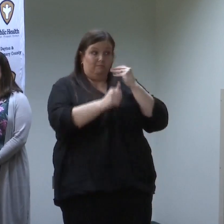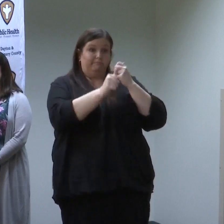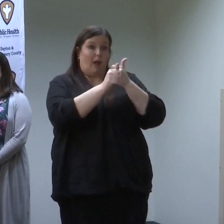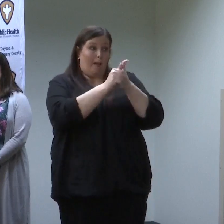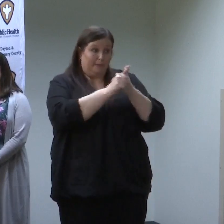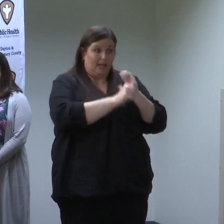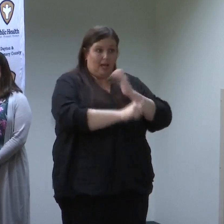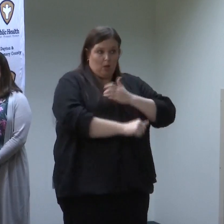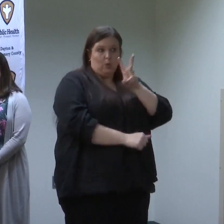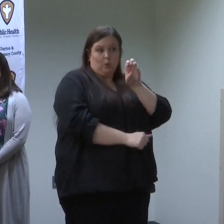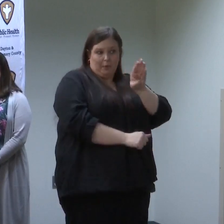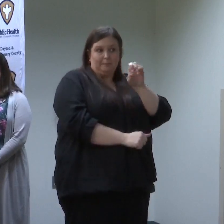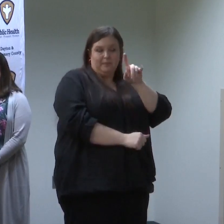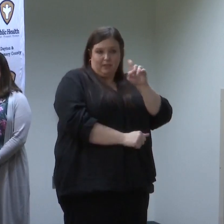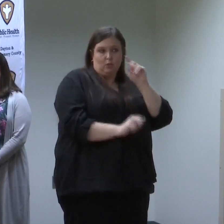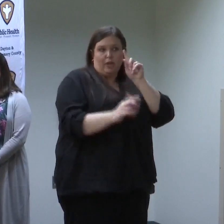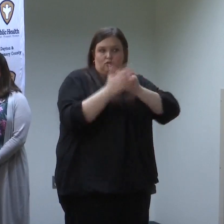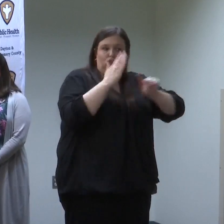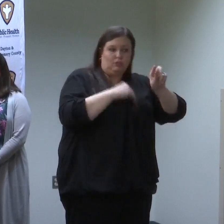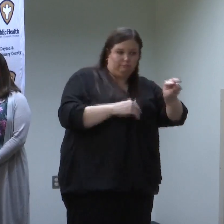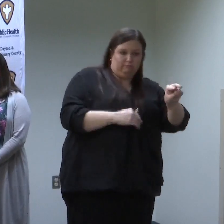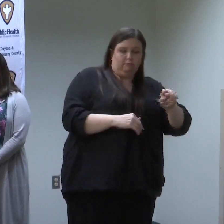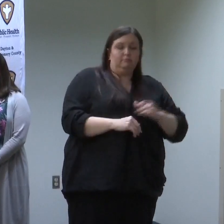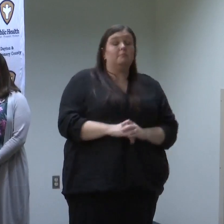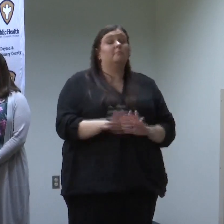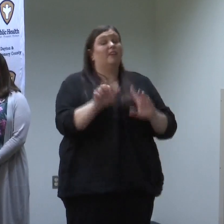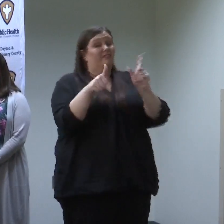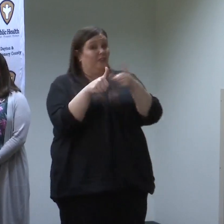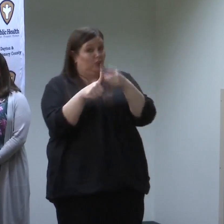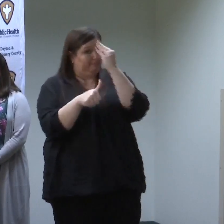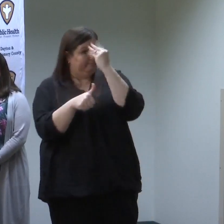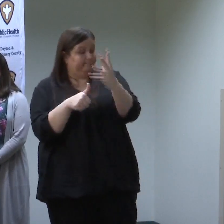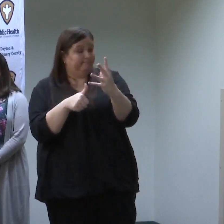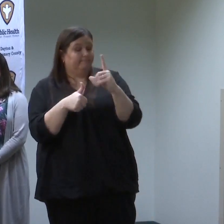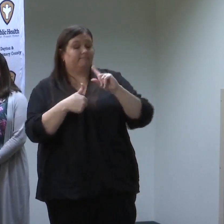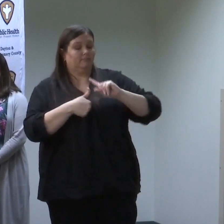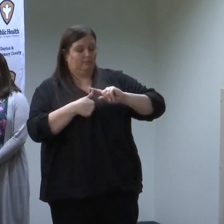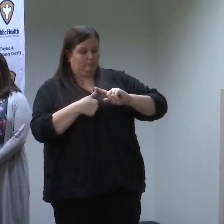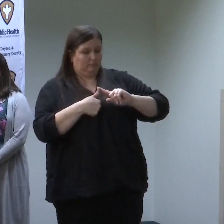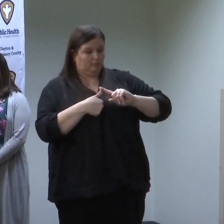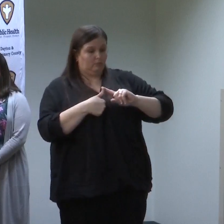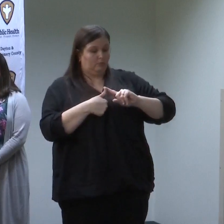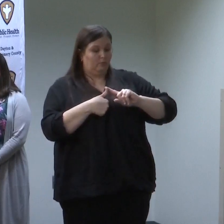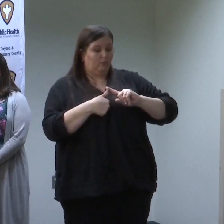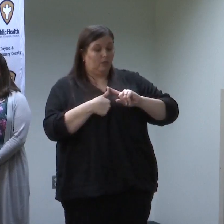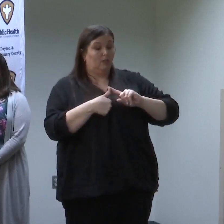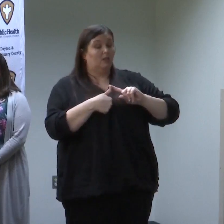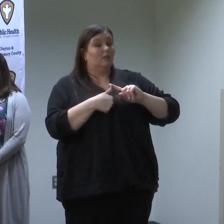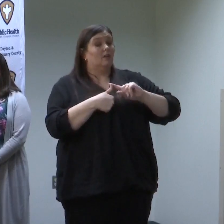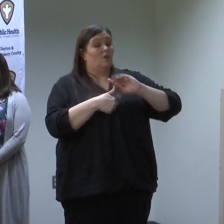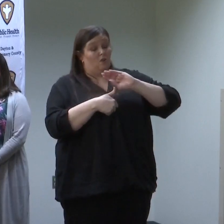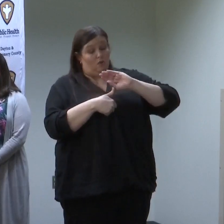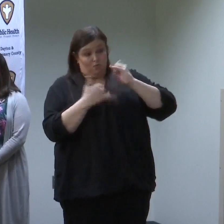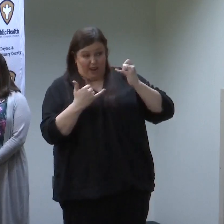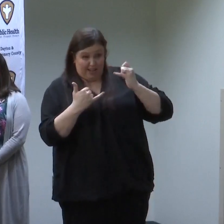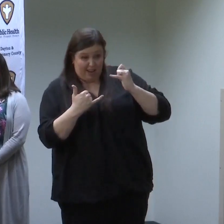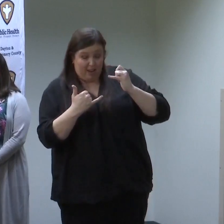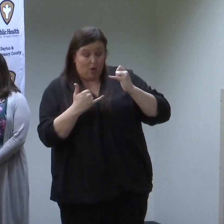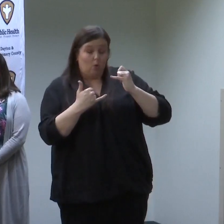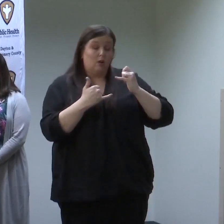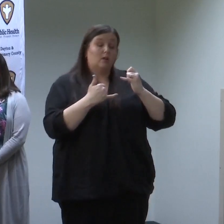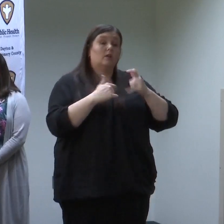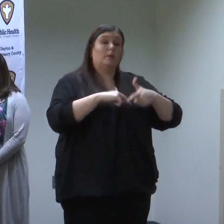information on our website, and it'll be available to the public. First, we'd like to announce that we have suspended now our